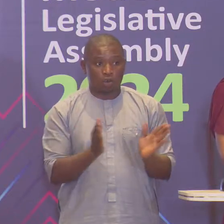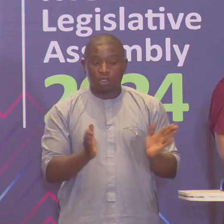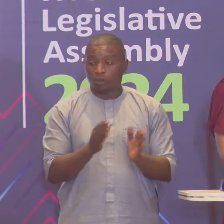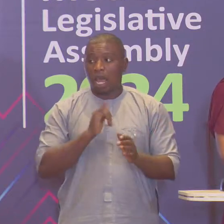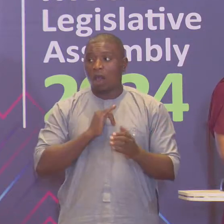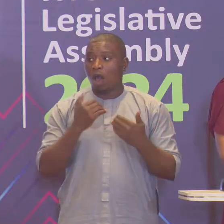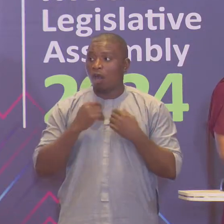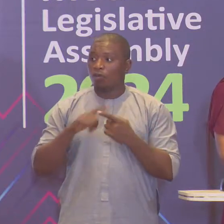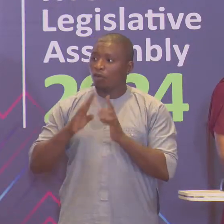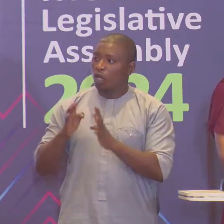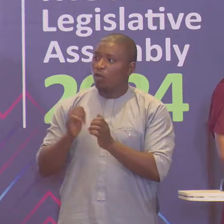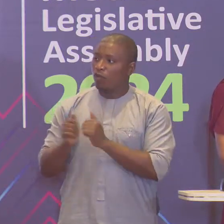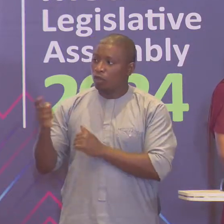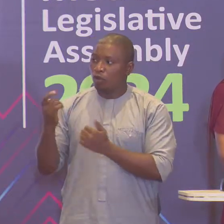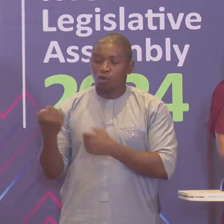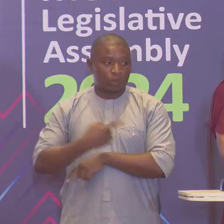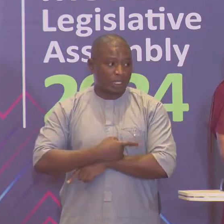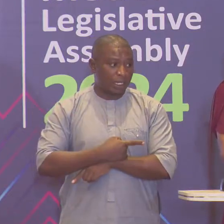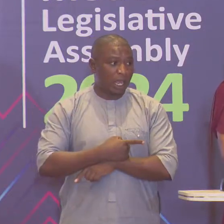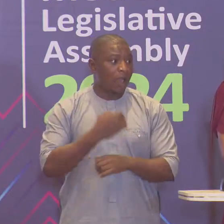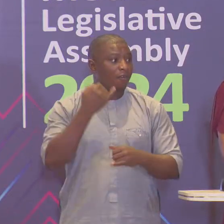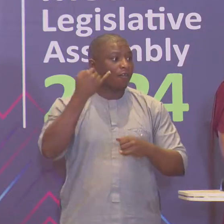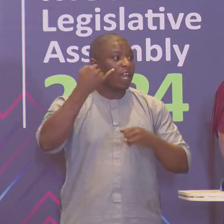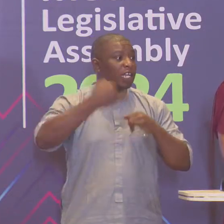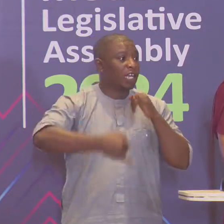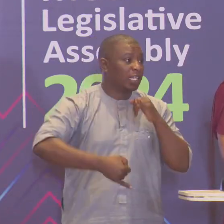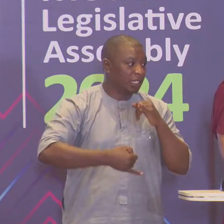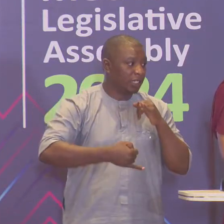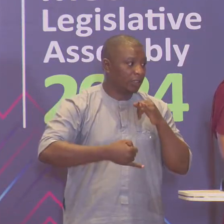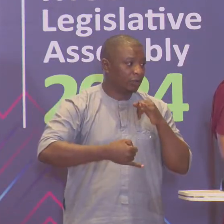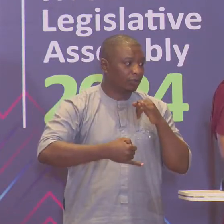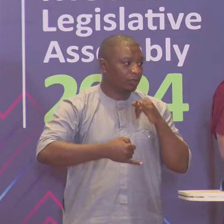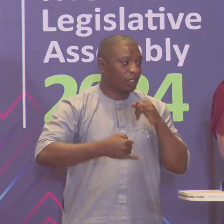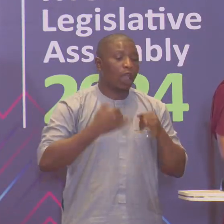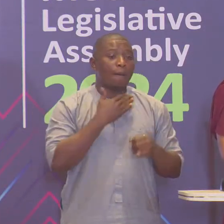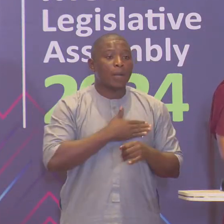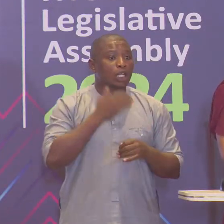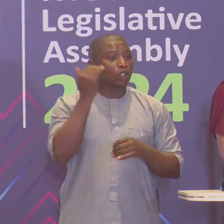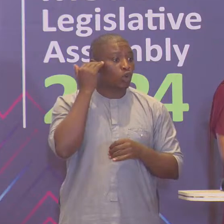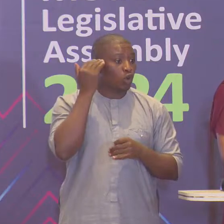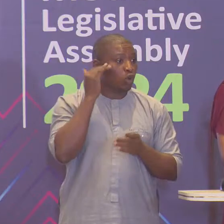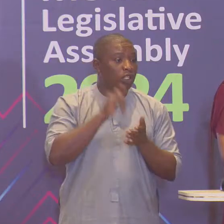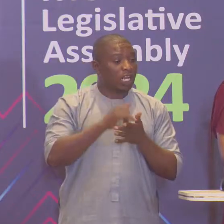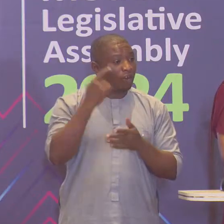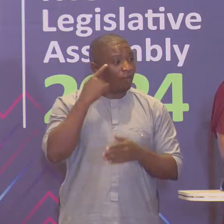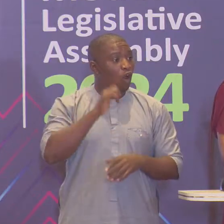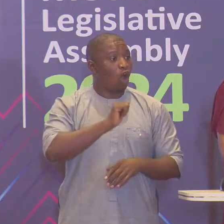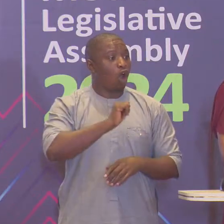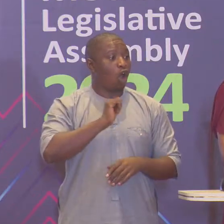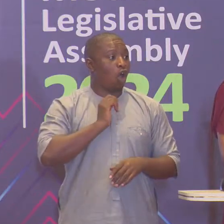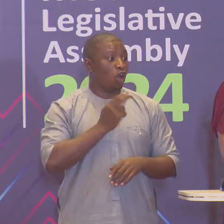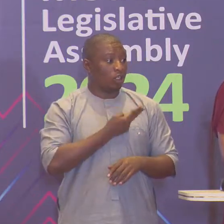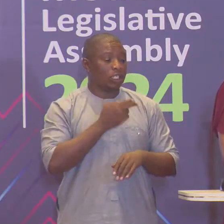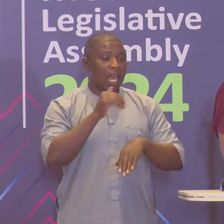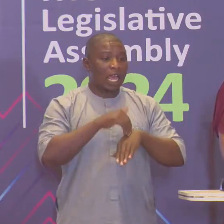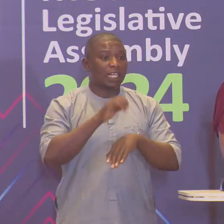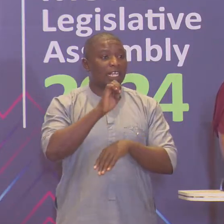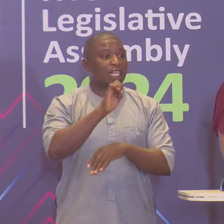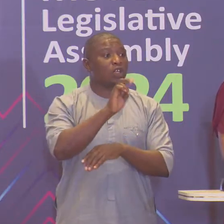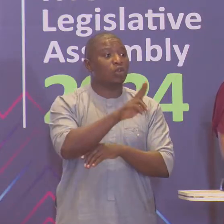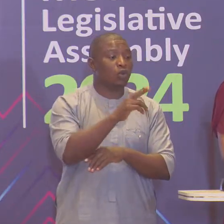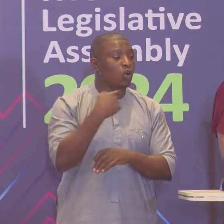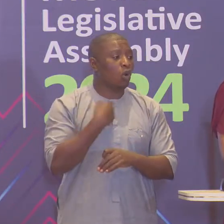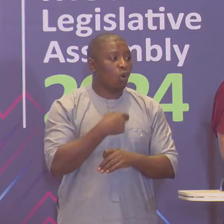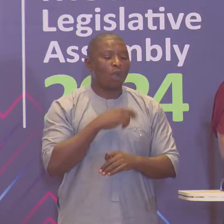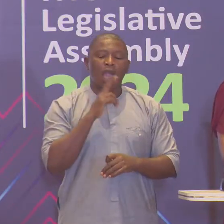with today as you go. Finally, please know that for us at the European Union, we are